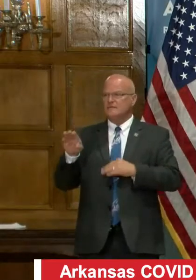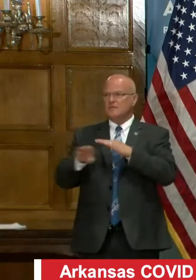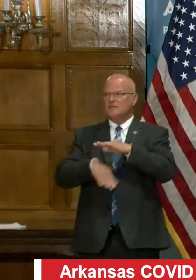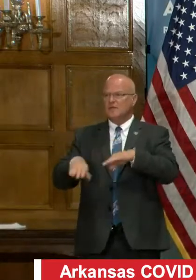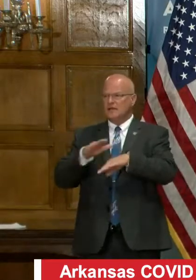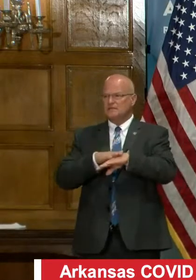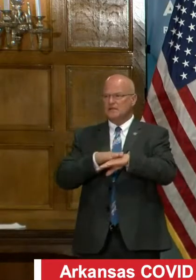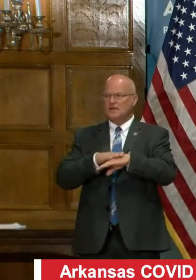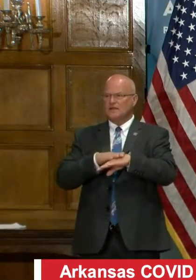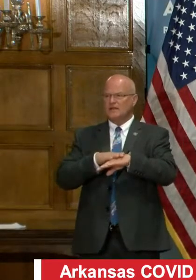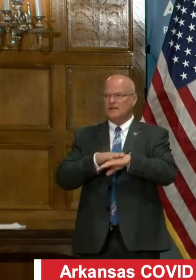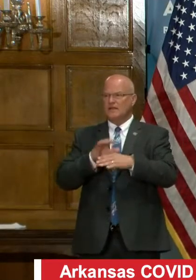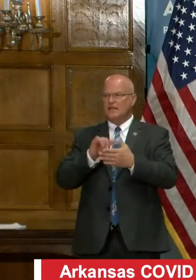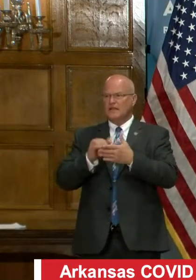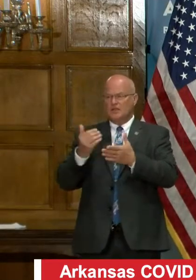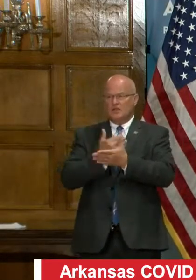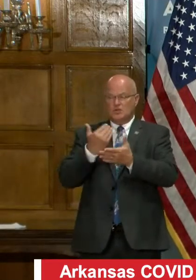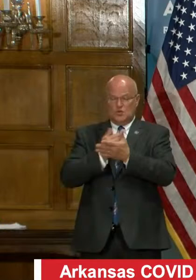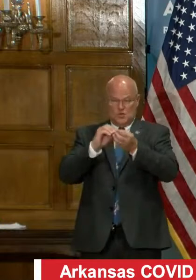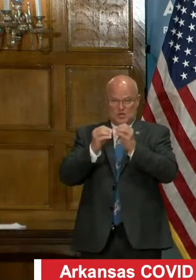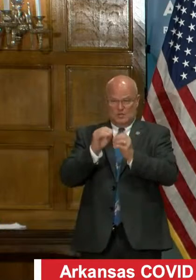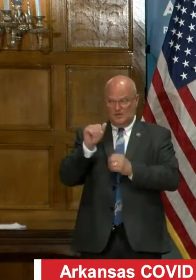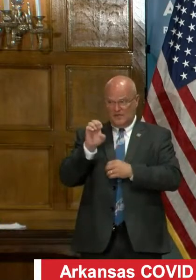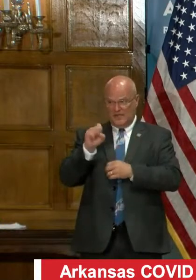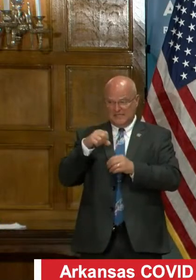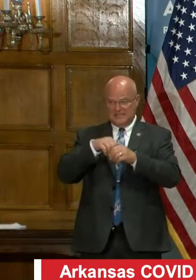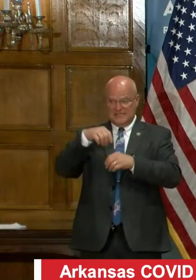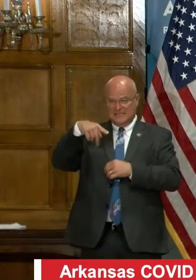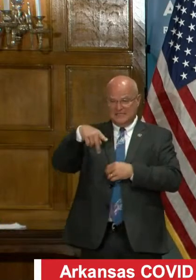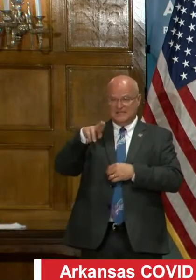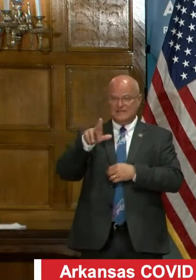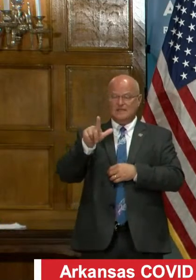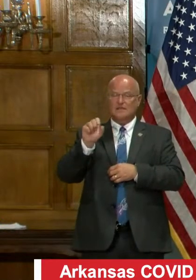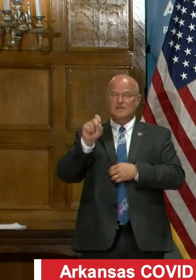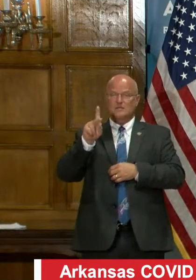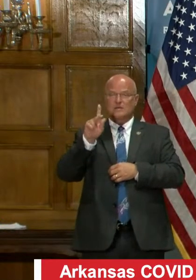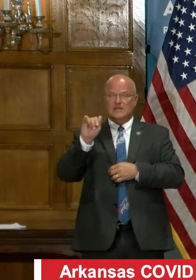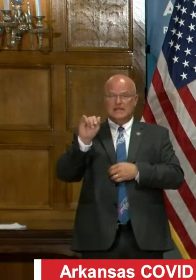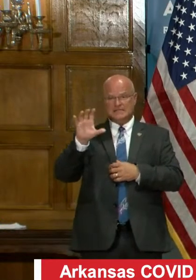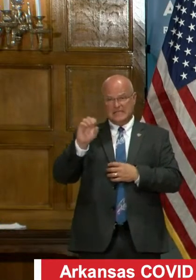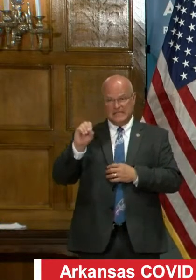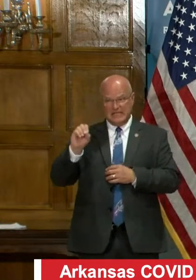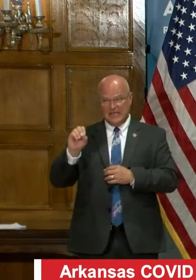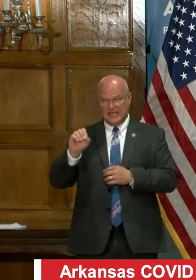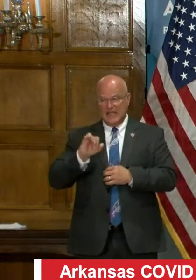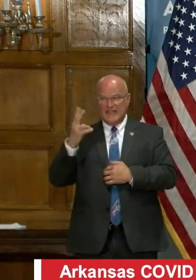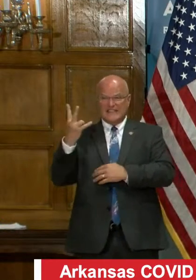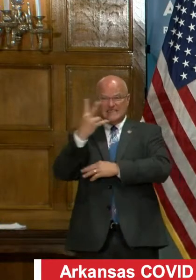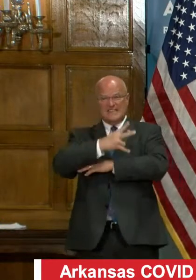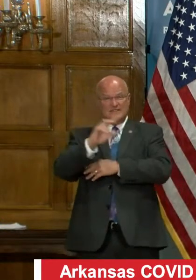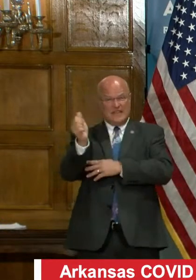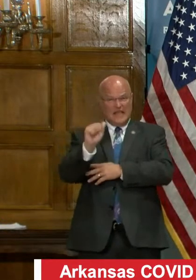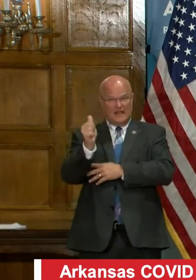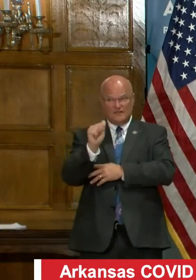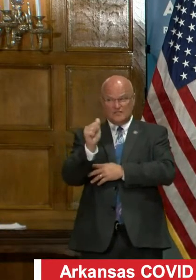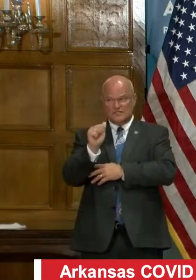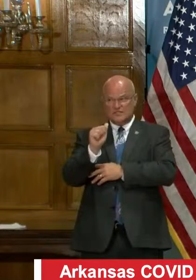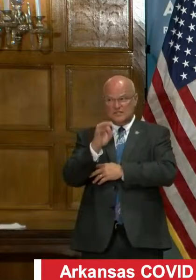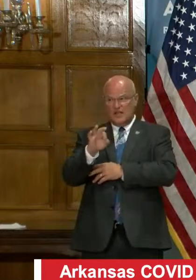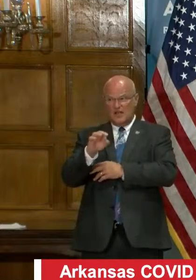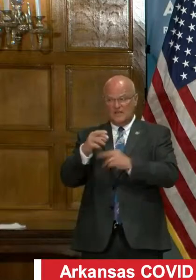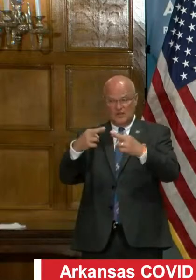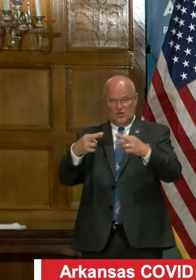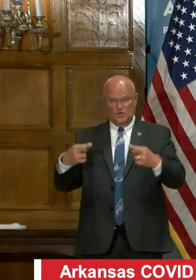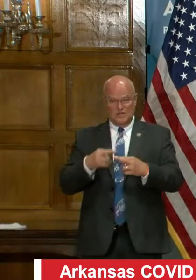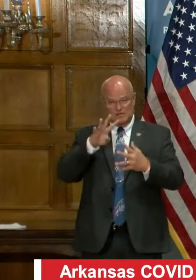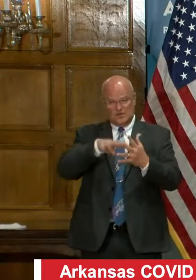based on the new number of cases in Pulaski County today and the 7-day rolling average at the